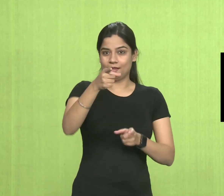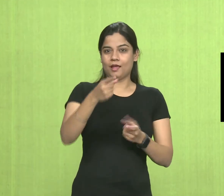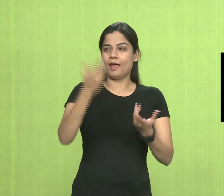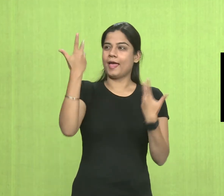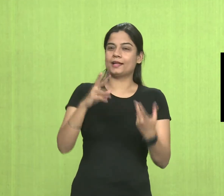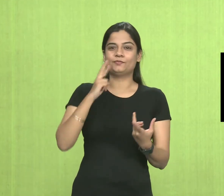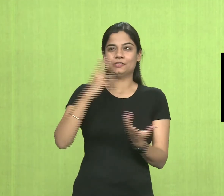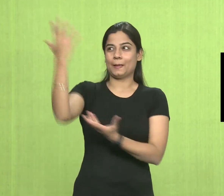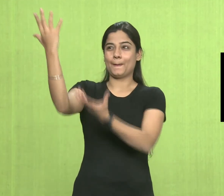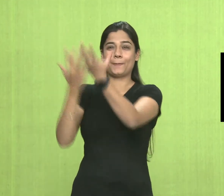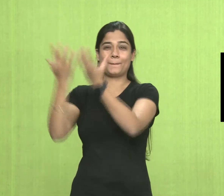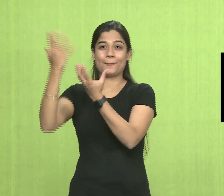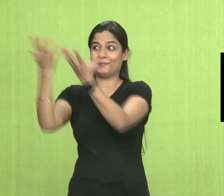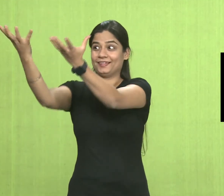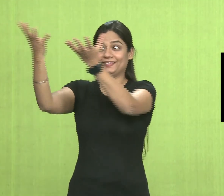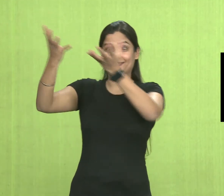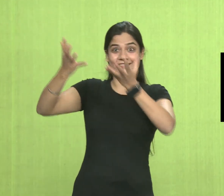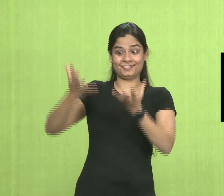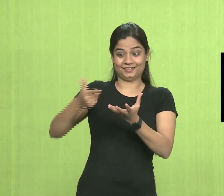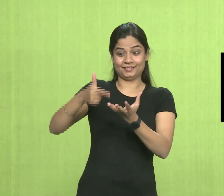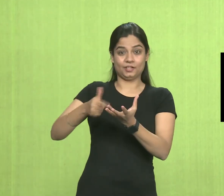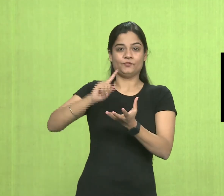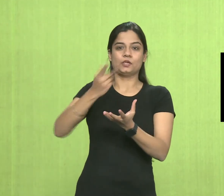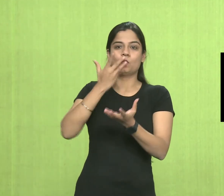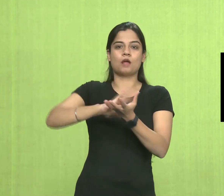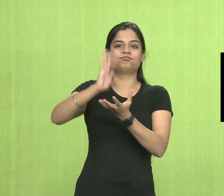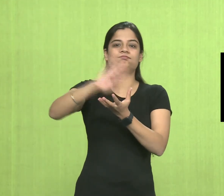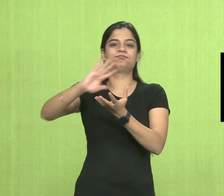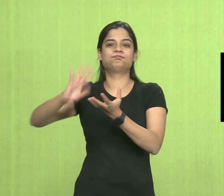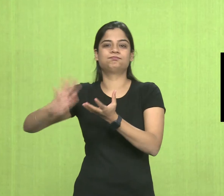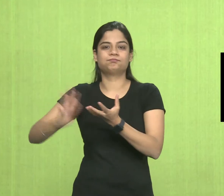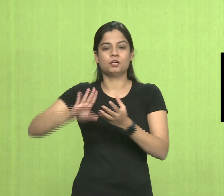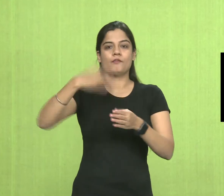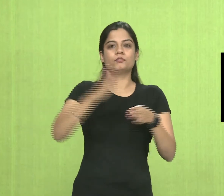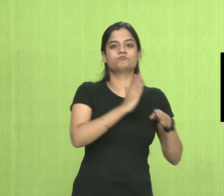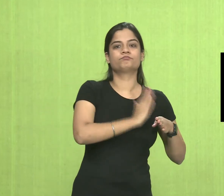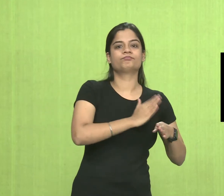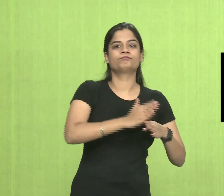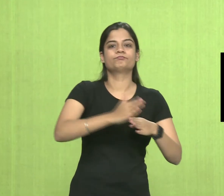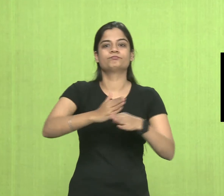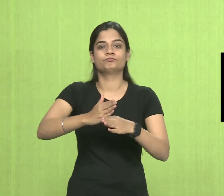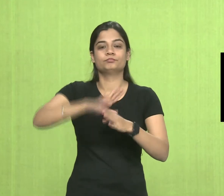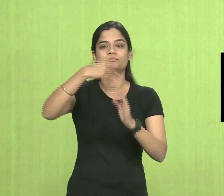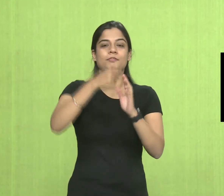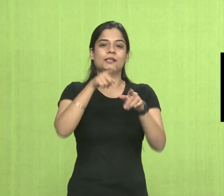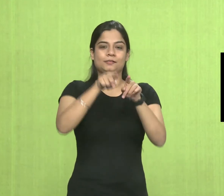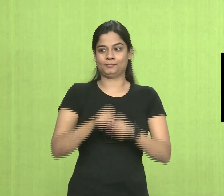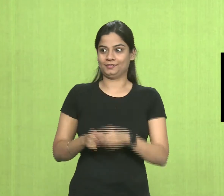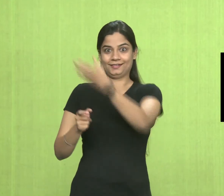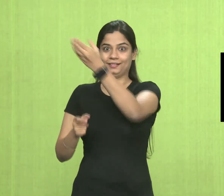First thing first, any vegetable that you're buying from the market, we have to wash them. After that, you cut them or peel